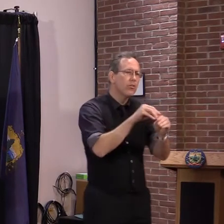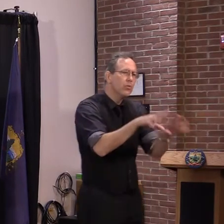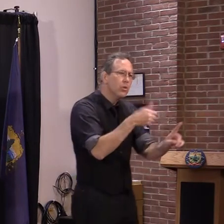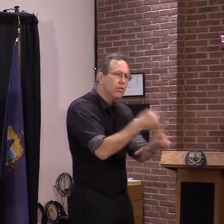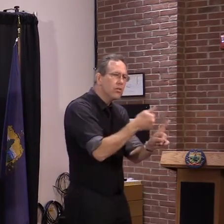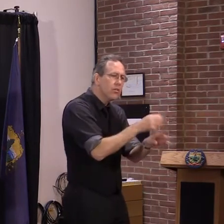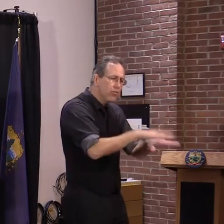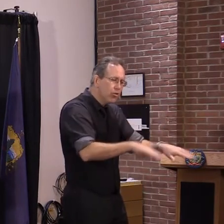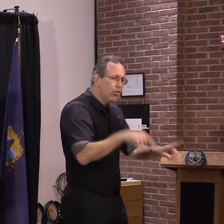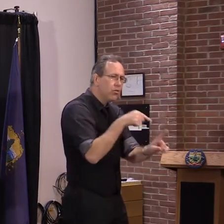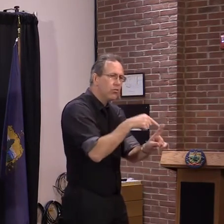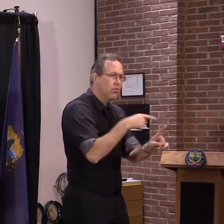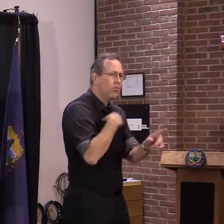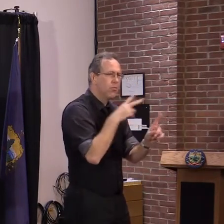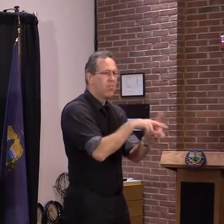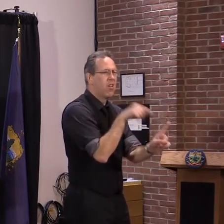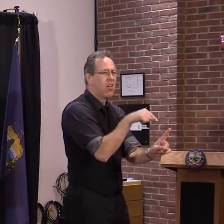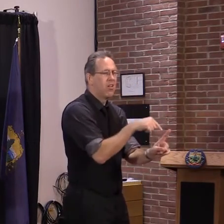Commissioner Levine.